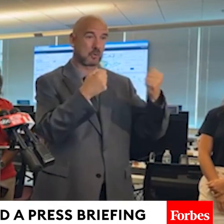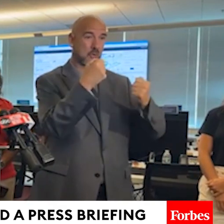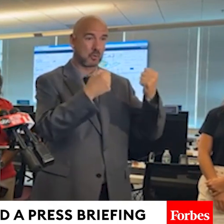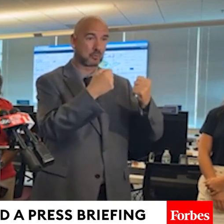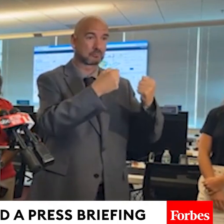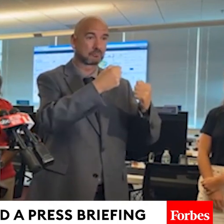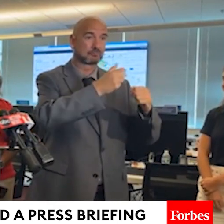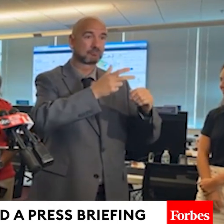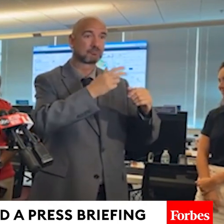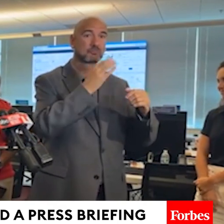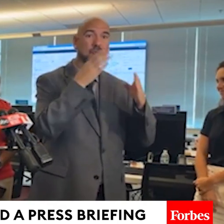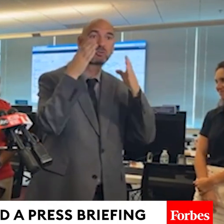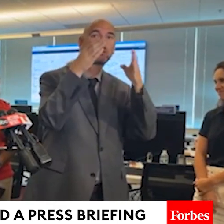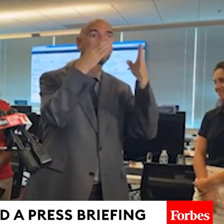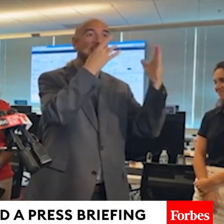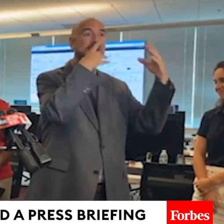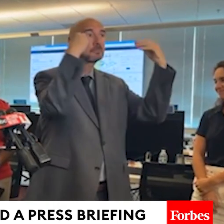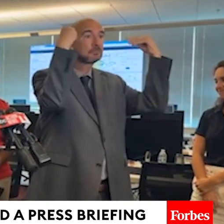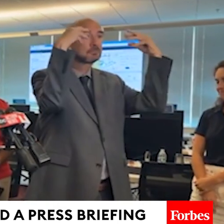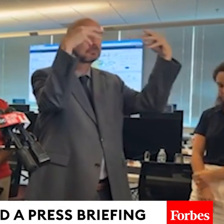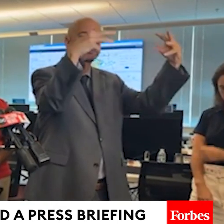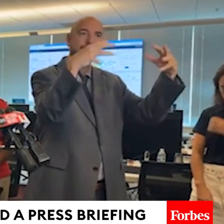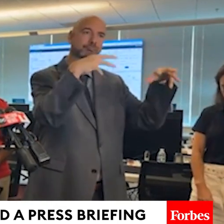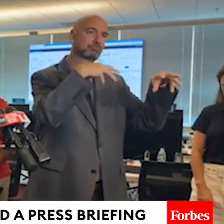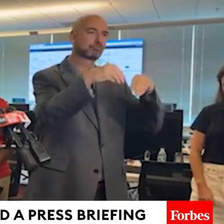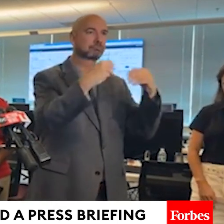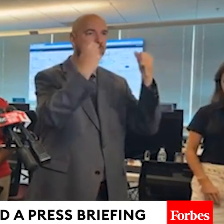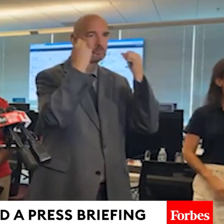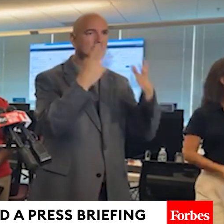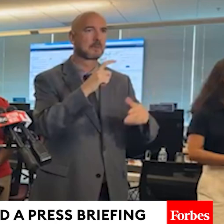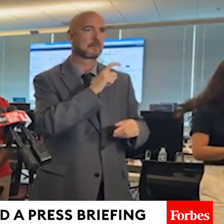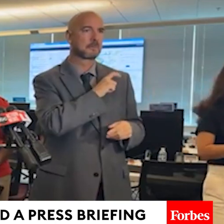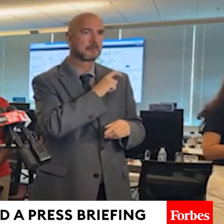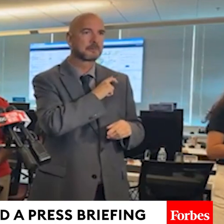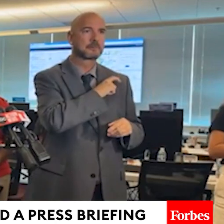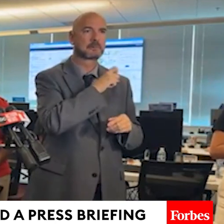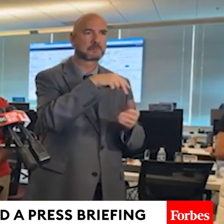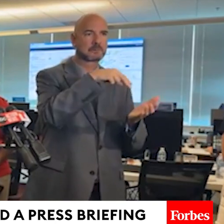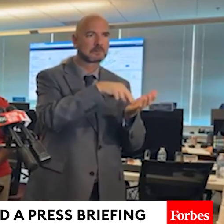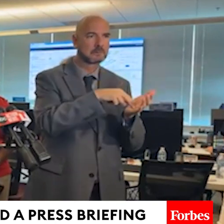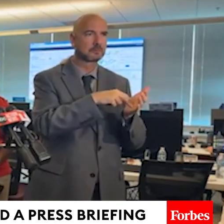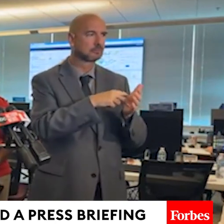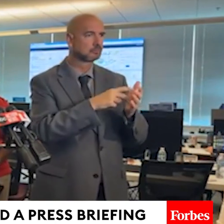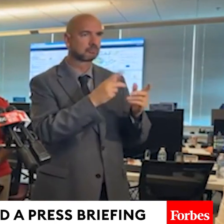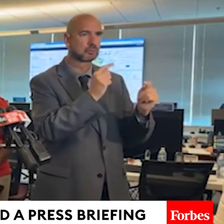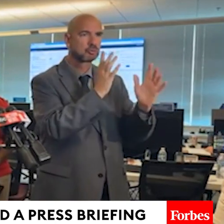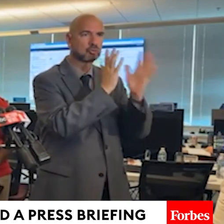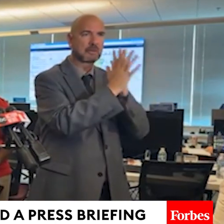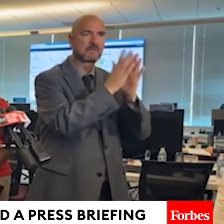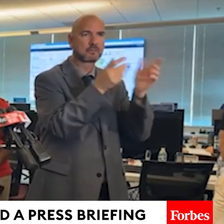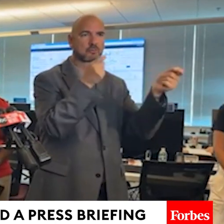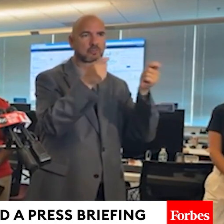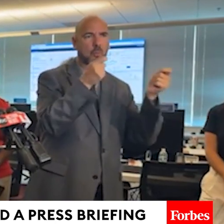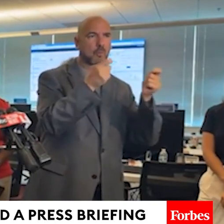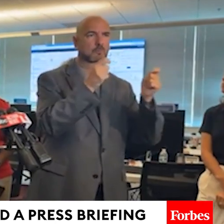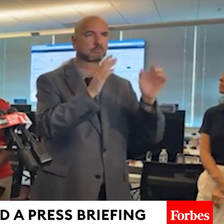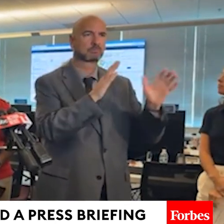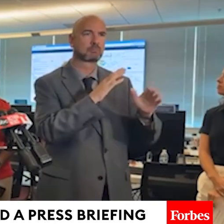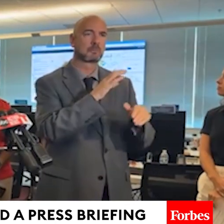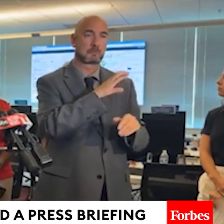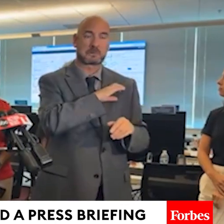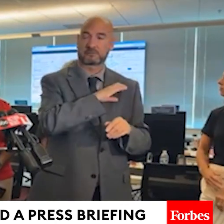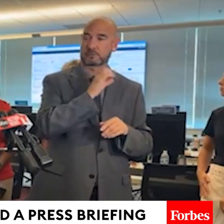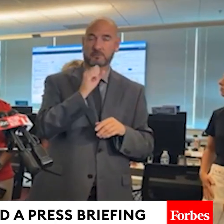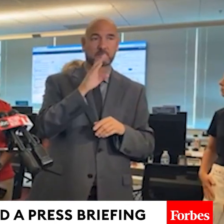have officers out there at the vast majority of those intersections. Chief Burkle will talk about that as well. Our